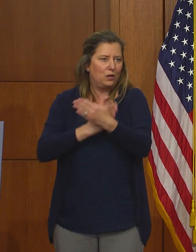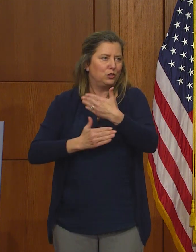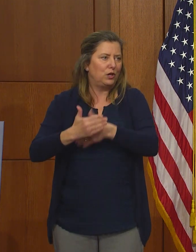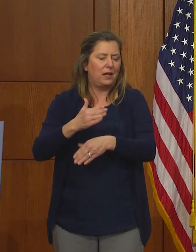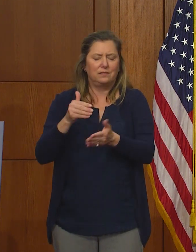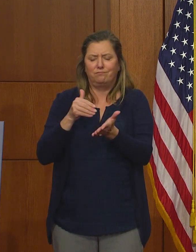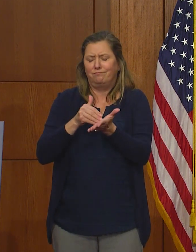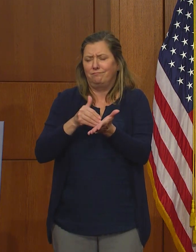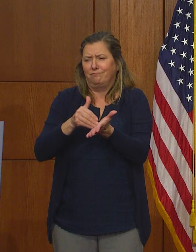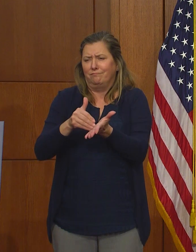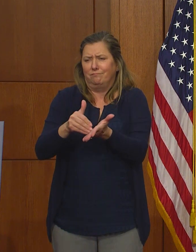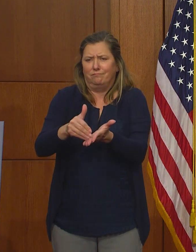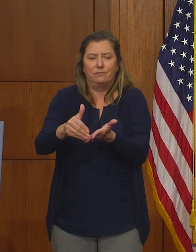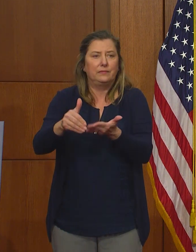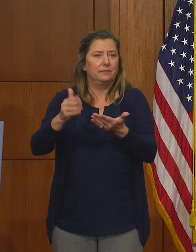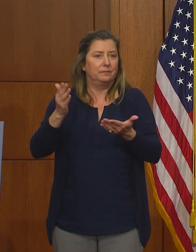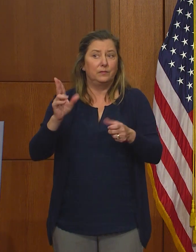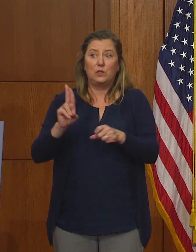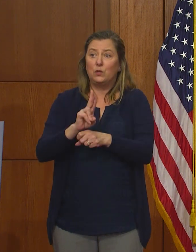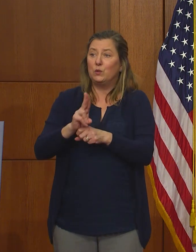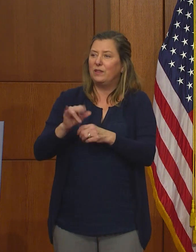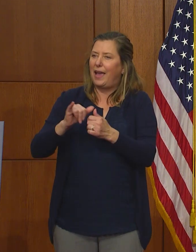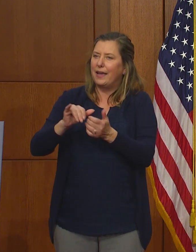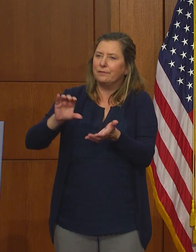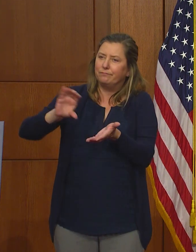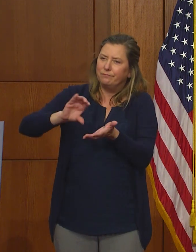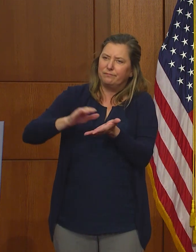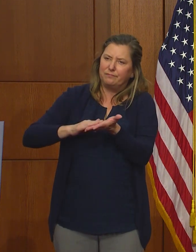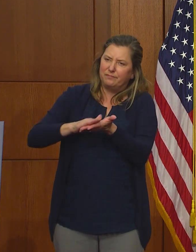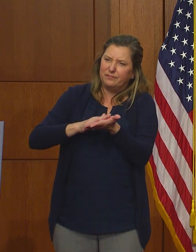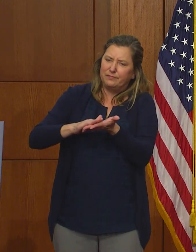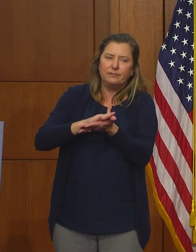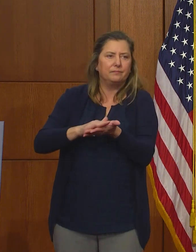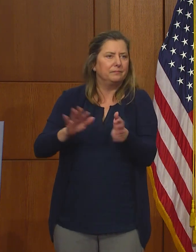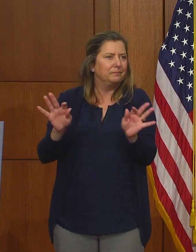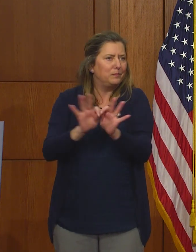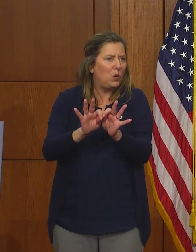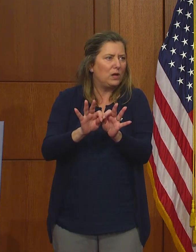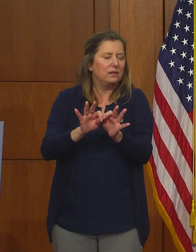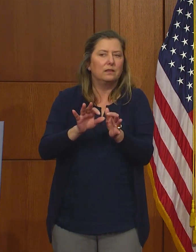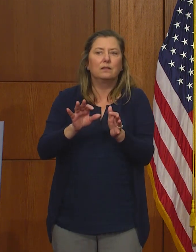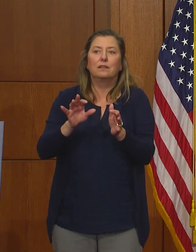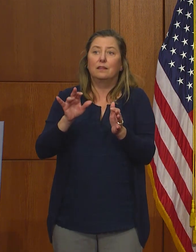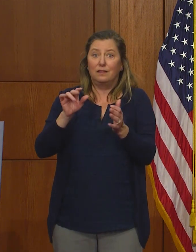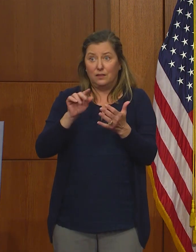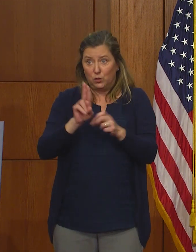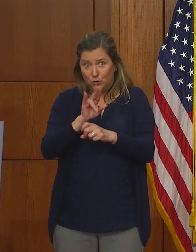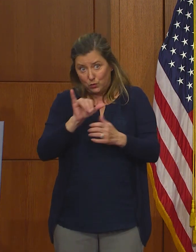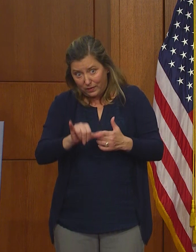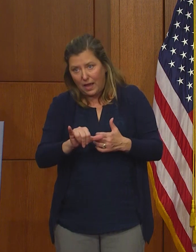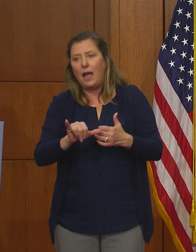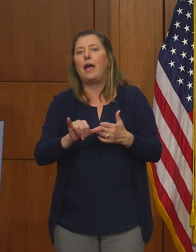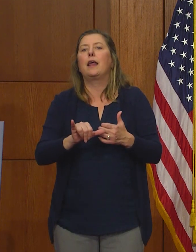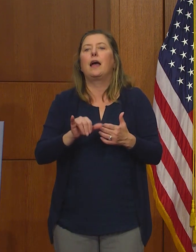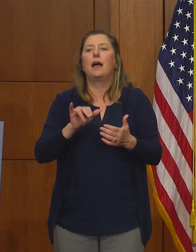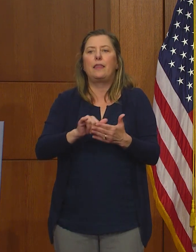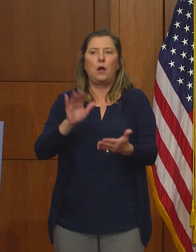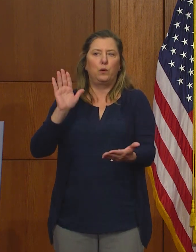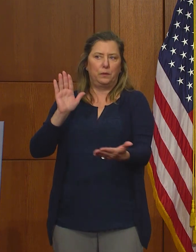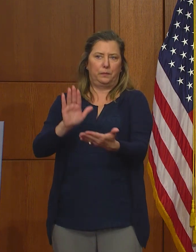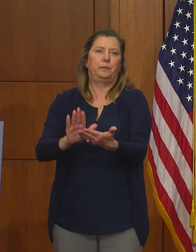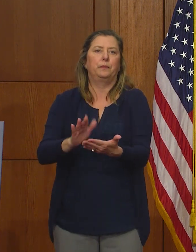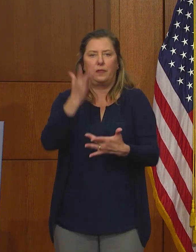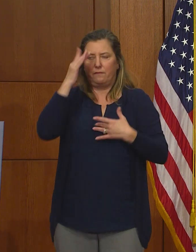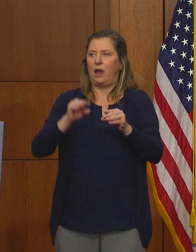as frequently as you can. Use hand sanitizers. These are the things that will continue to minimize the spread